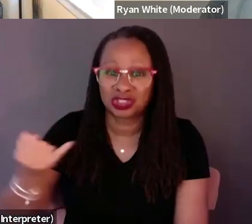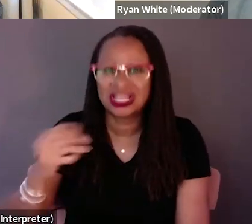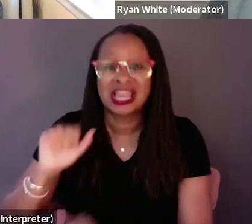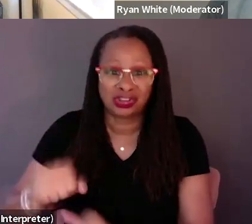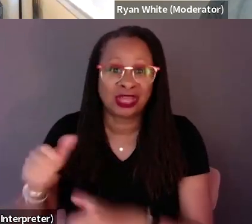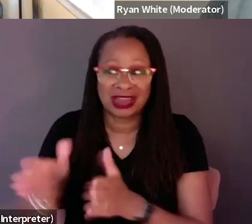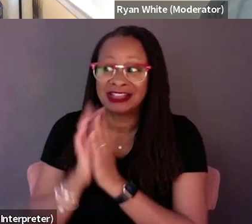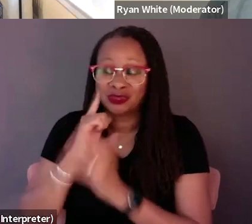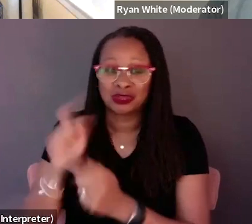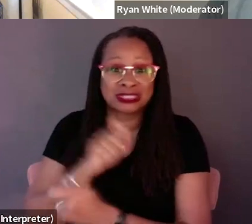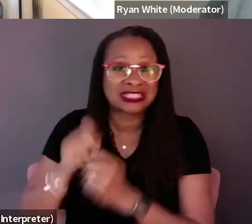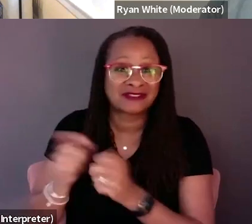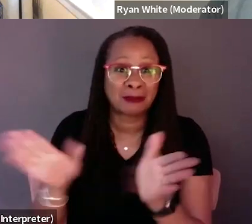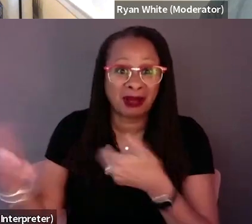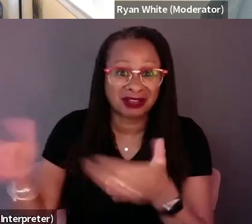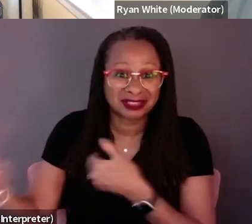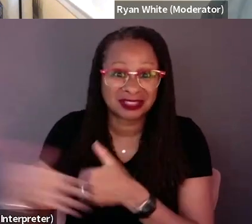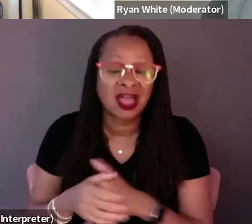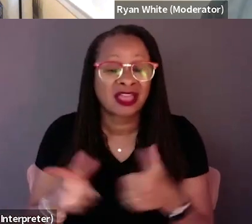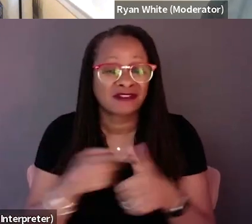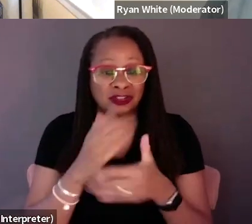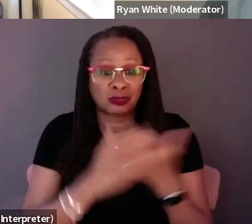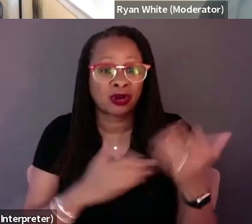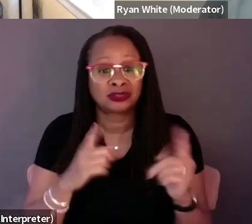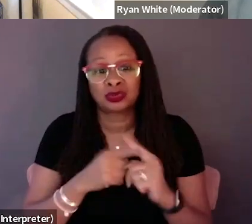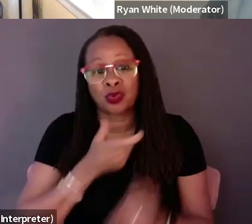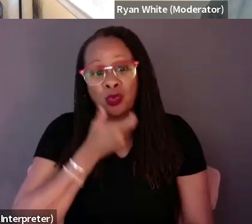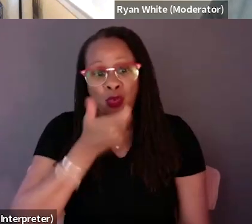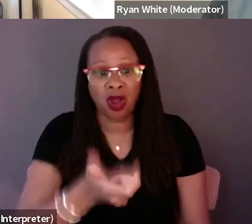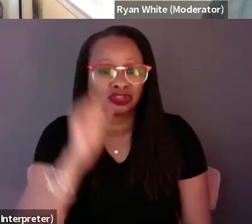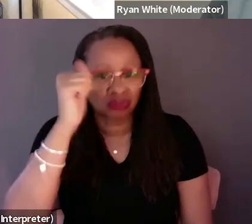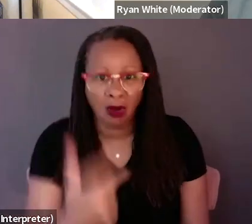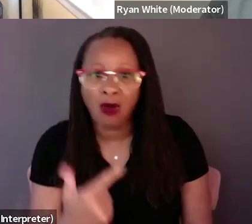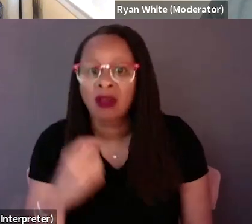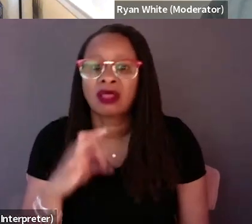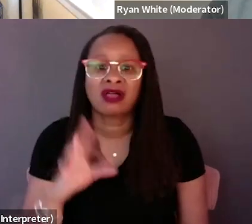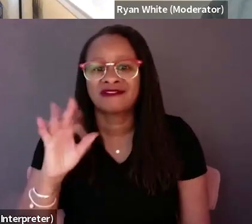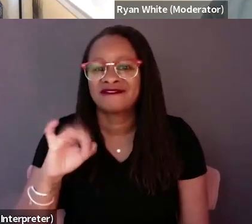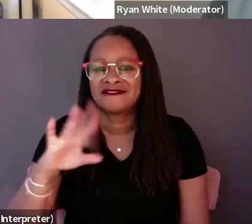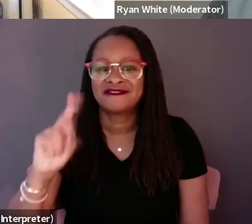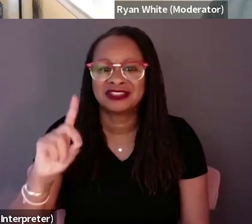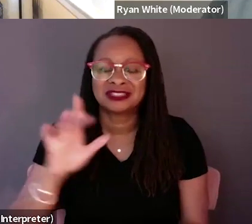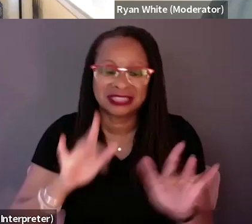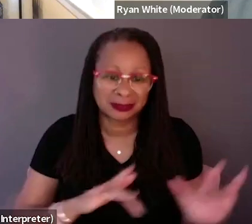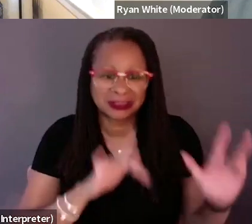brought back to you. So really the first step was to watch all of the field